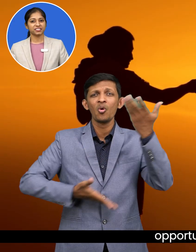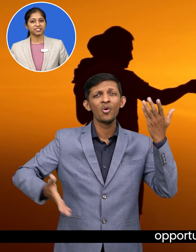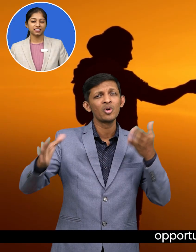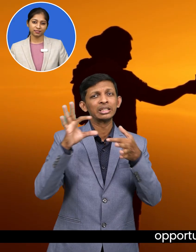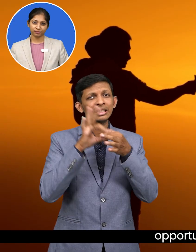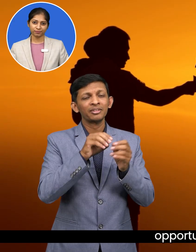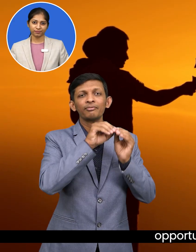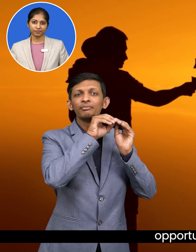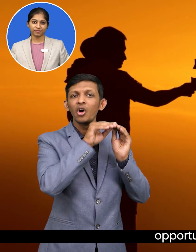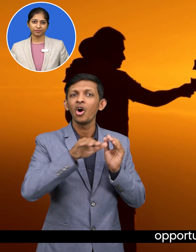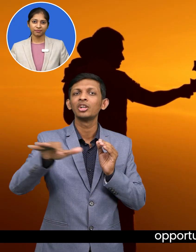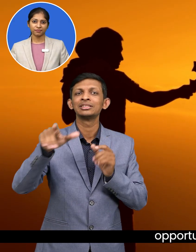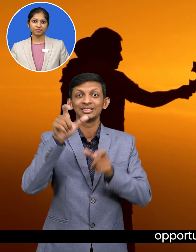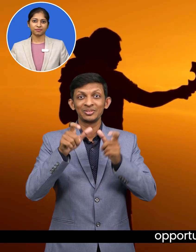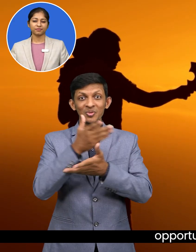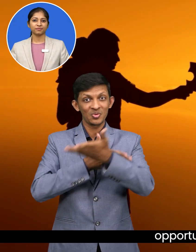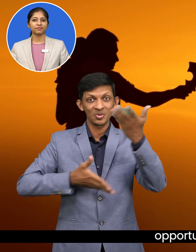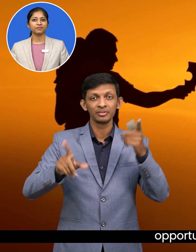and rights.